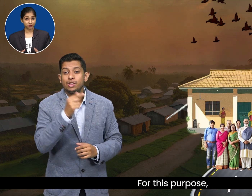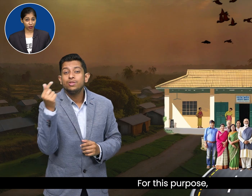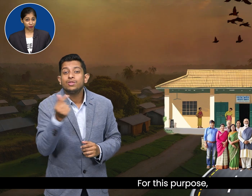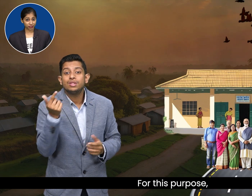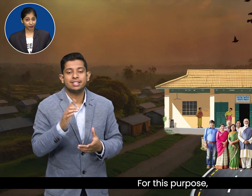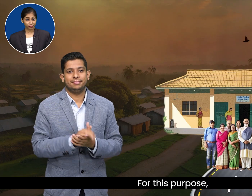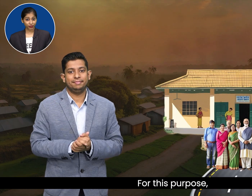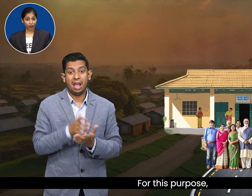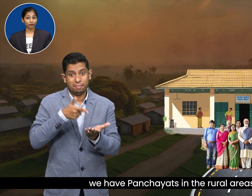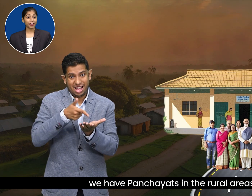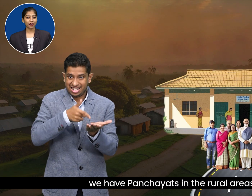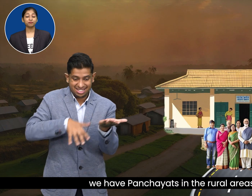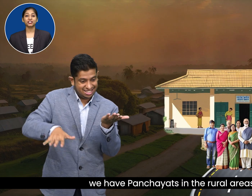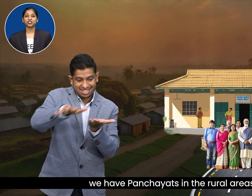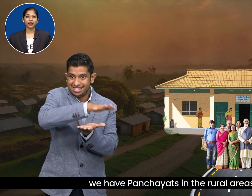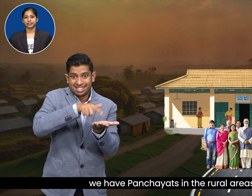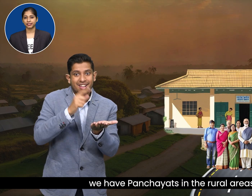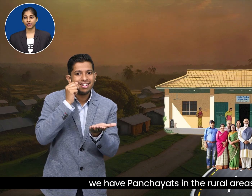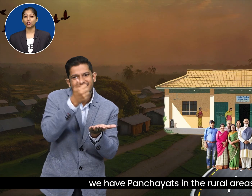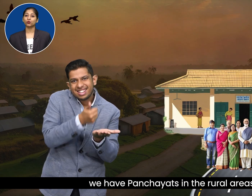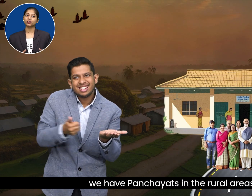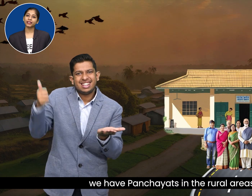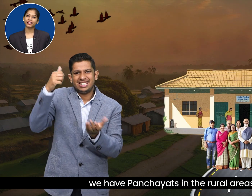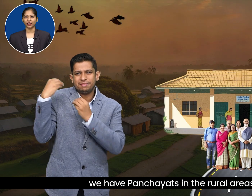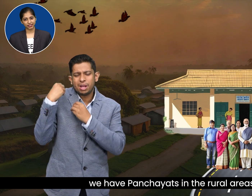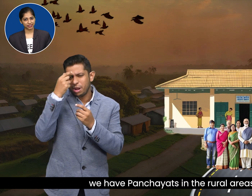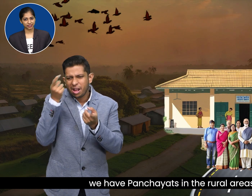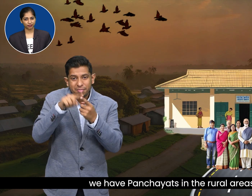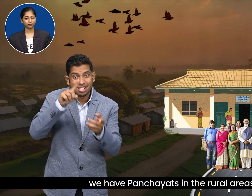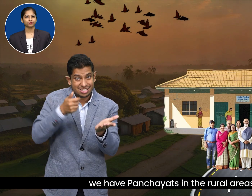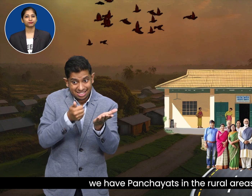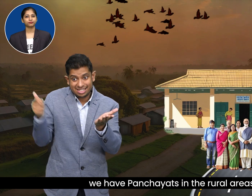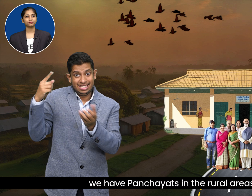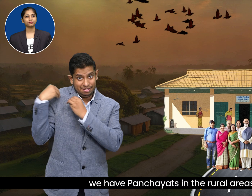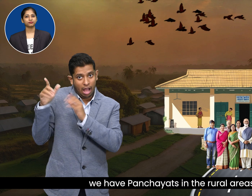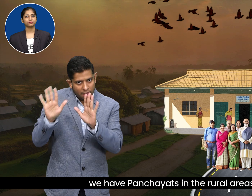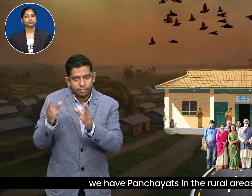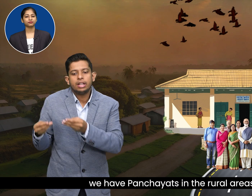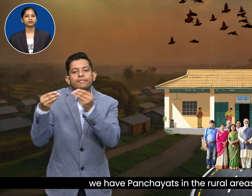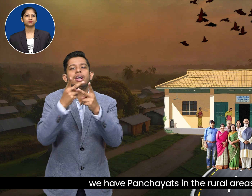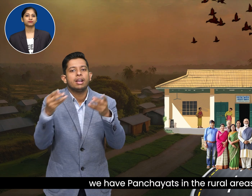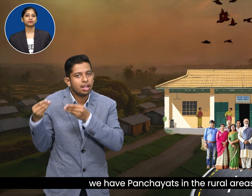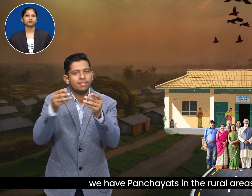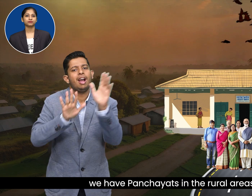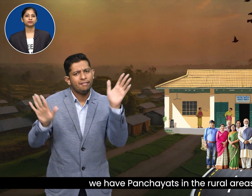For this purpose, we have panchayats in the rural areas.